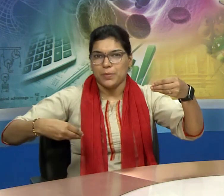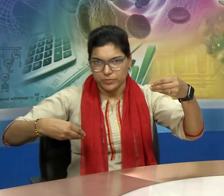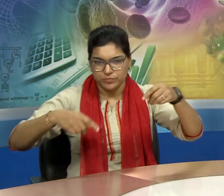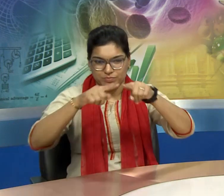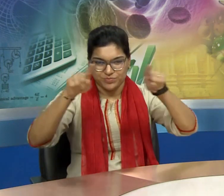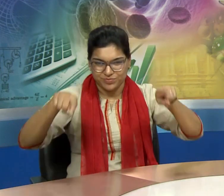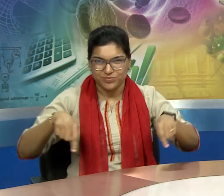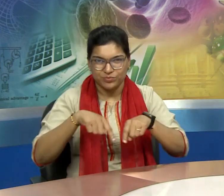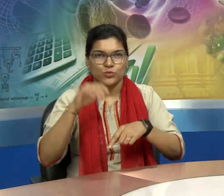Periodicals are the